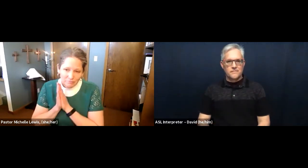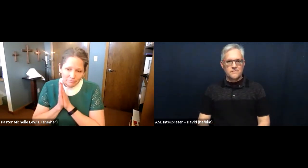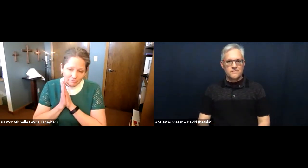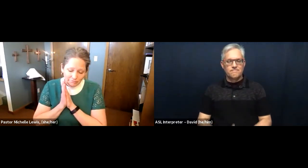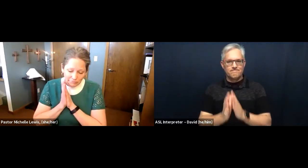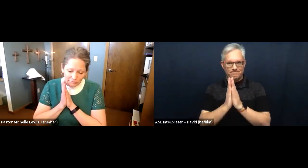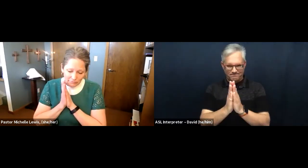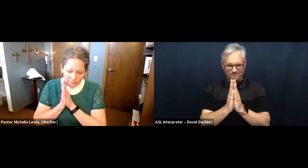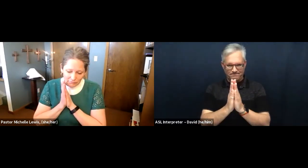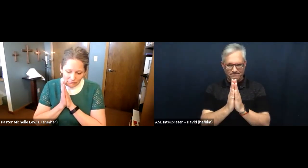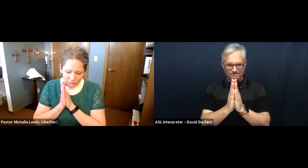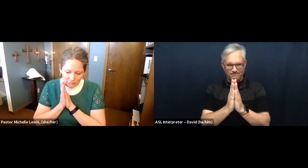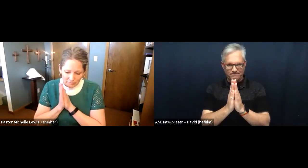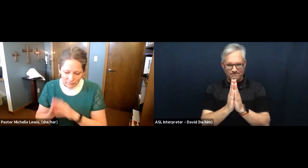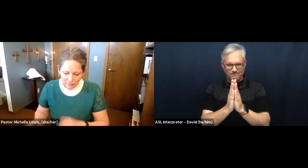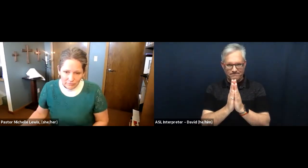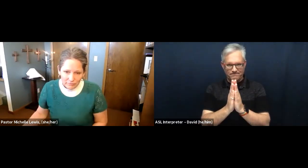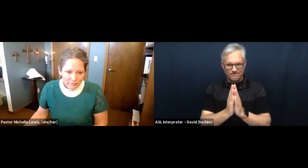Amen.